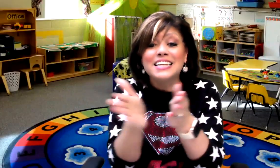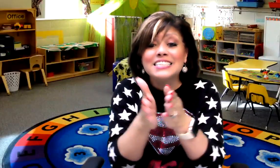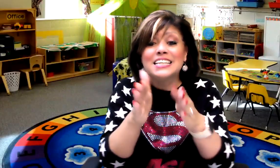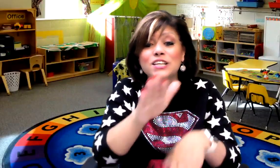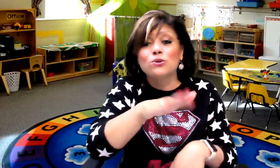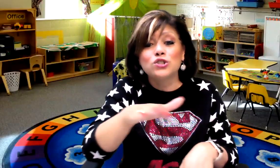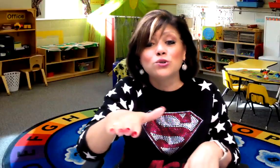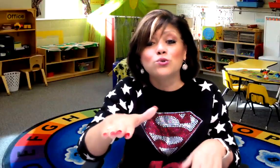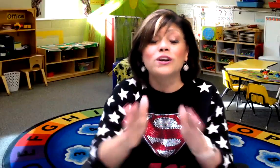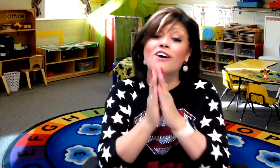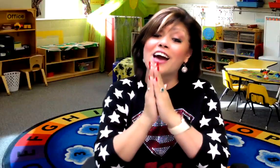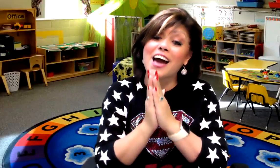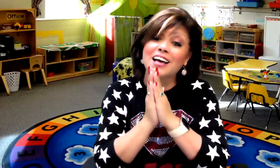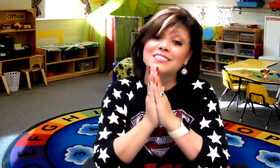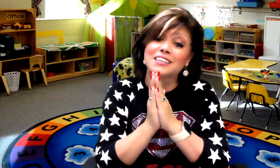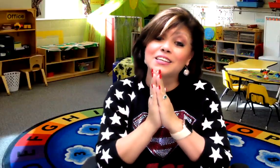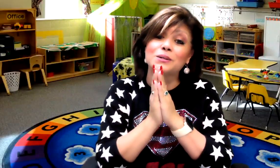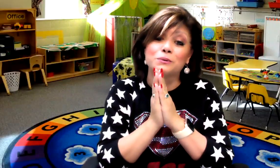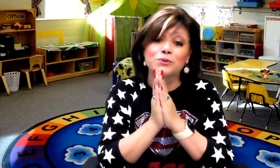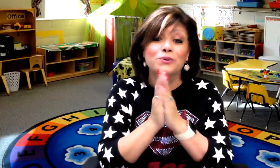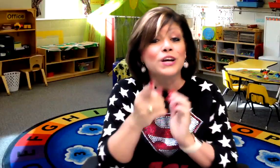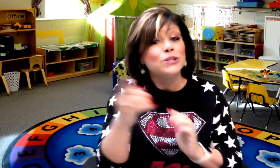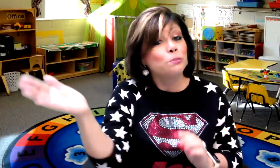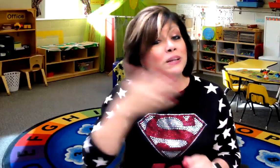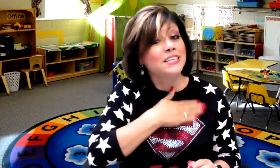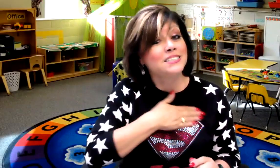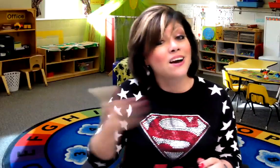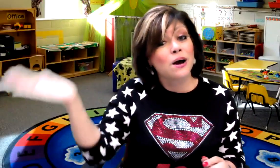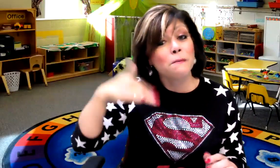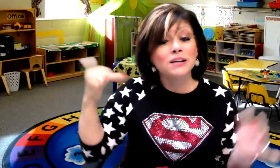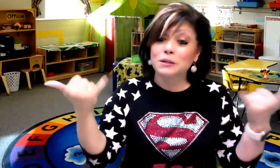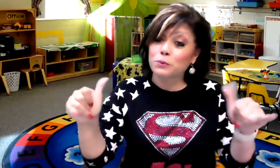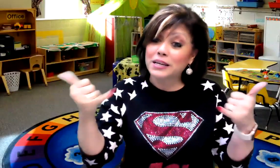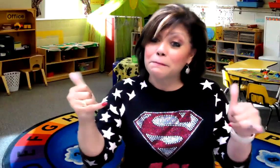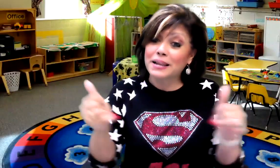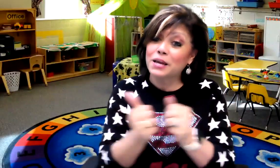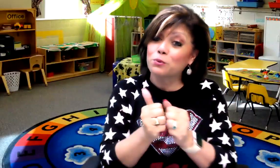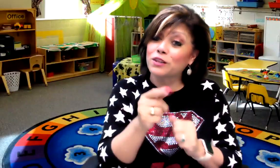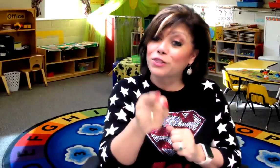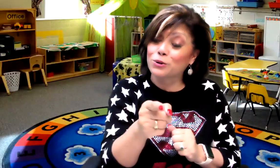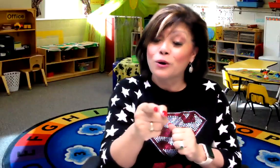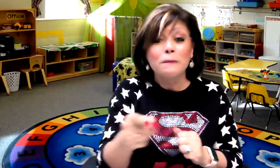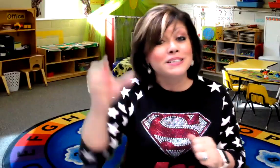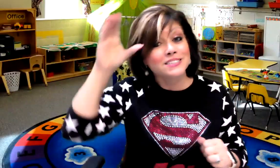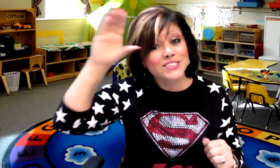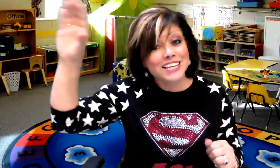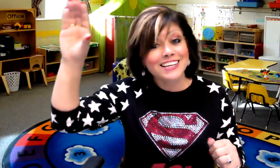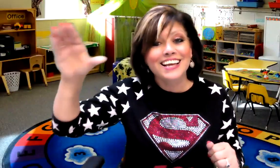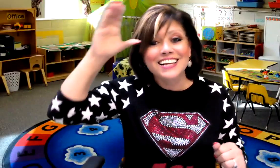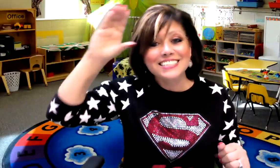These little children are asking you to please come out so we can play with you. Mr. Sun,